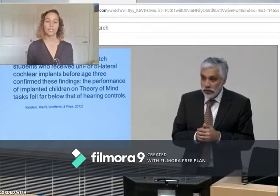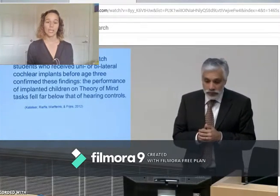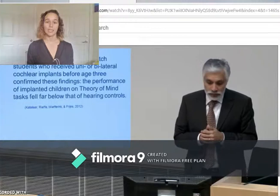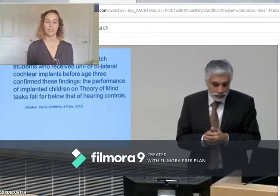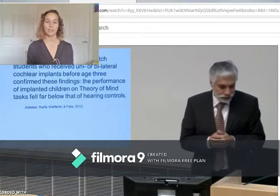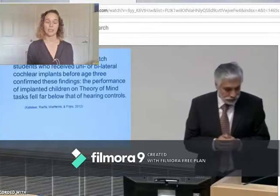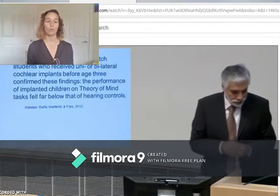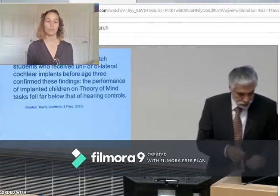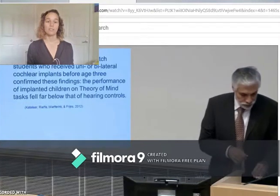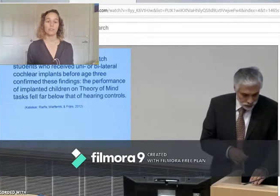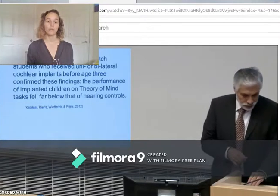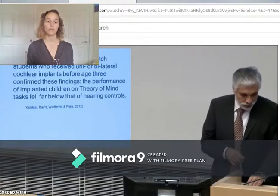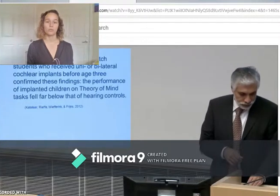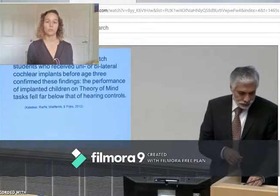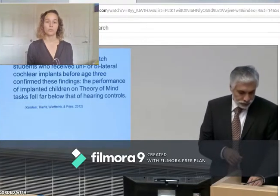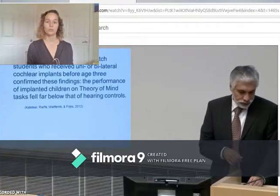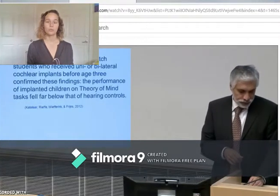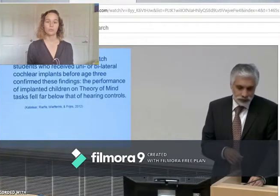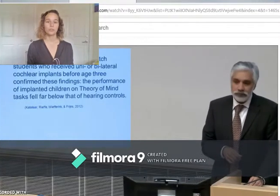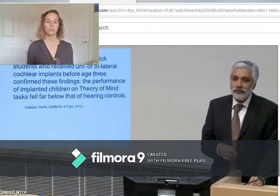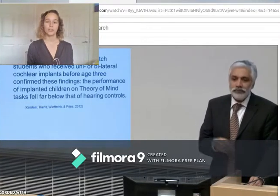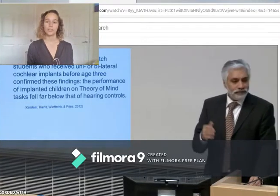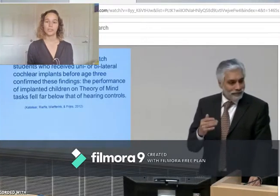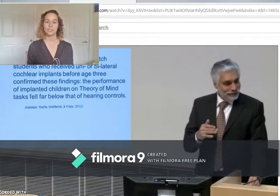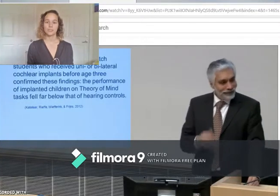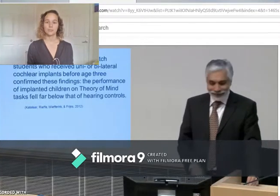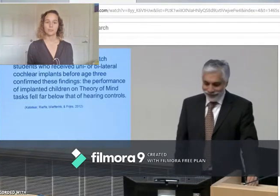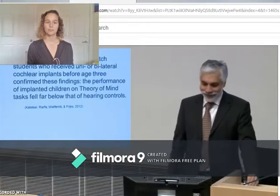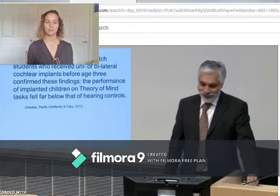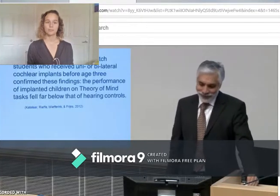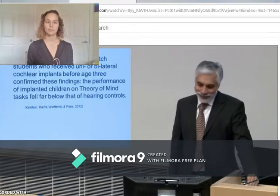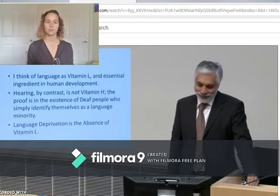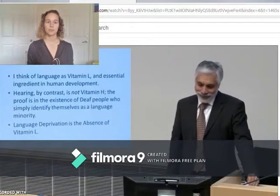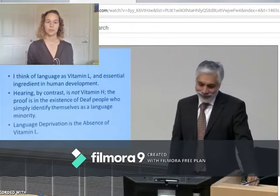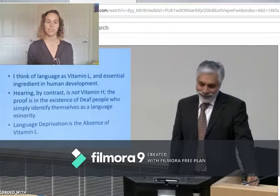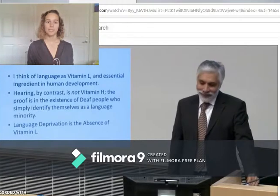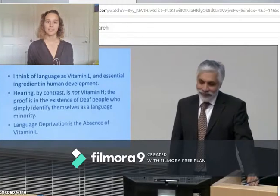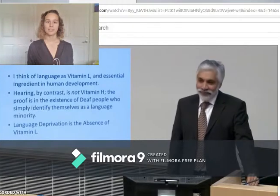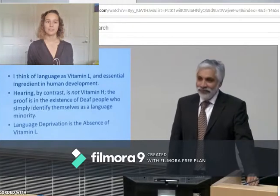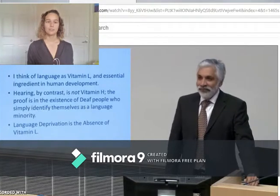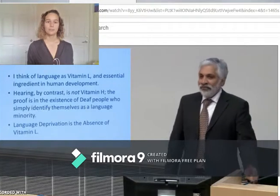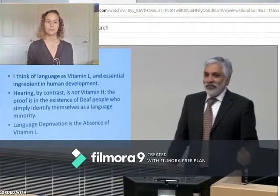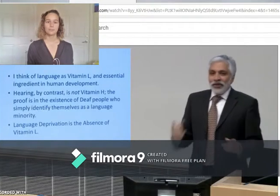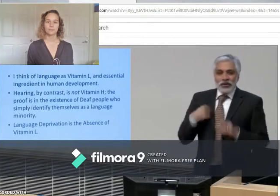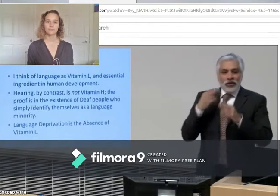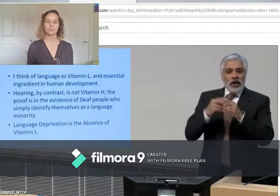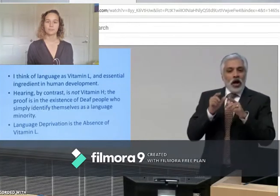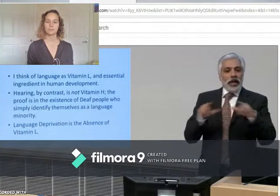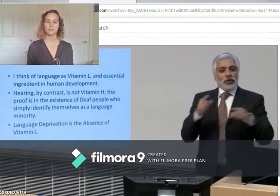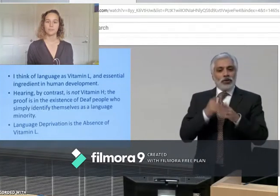so delayed it wasn't even close to the hearing kids. All right, next slide.